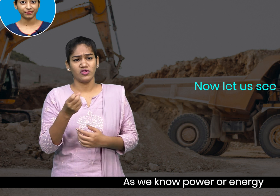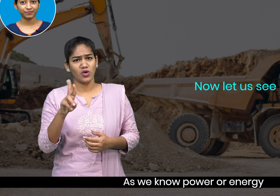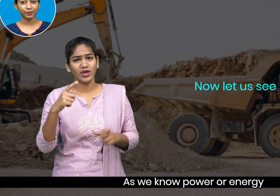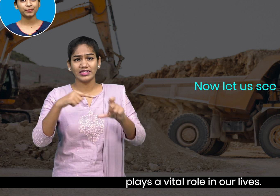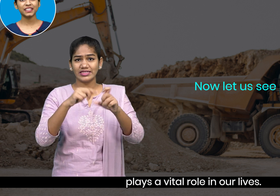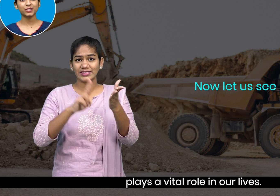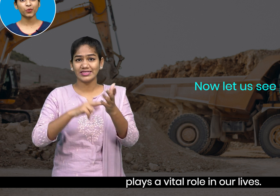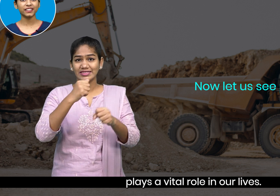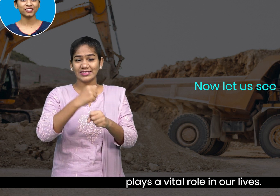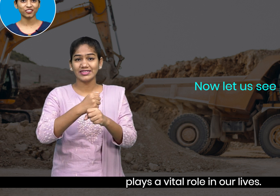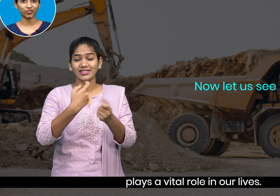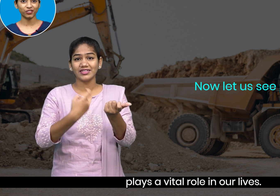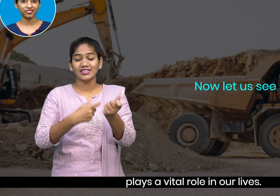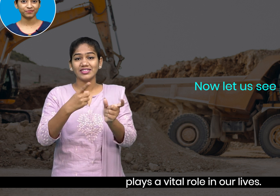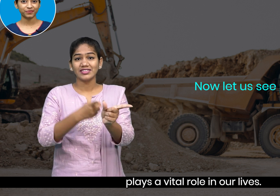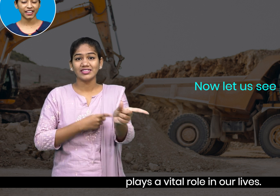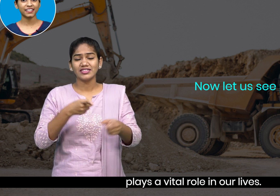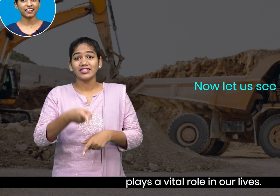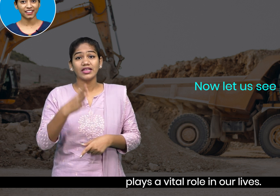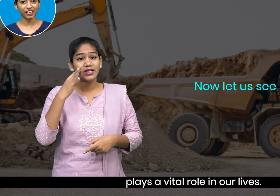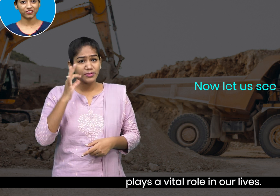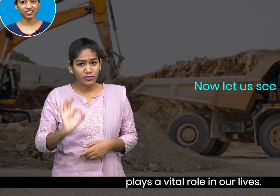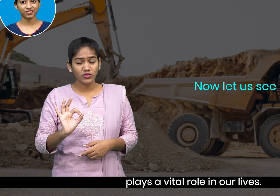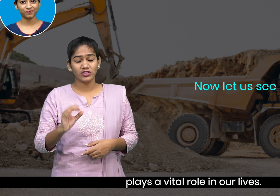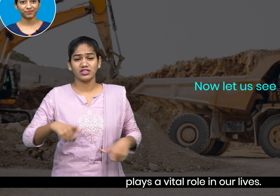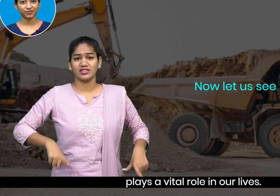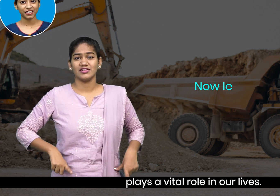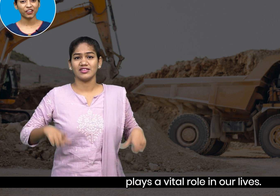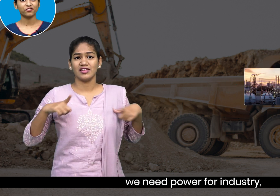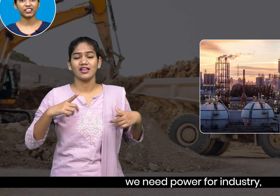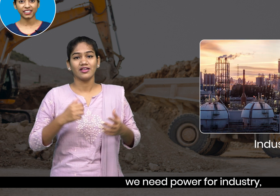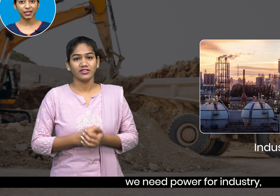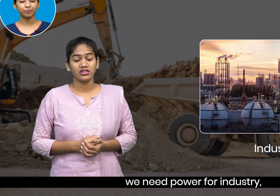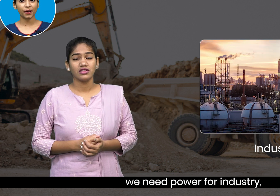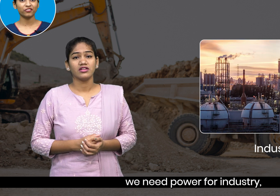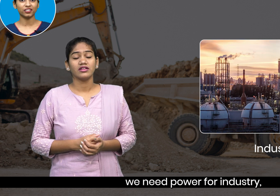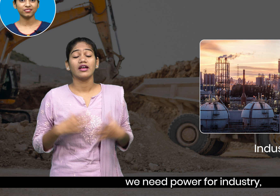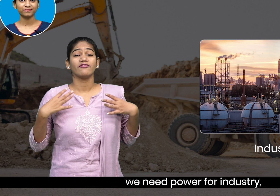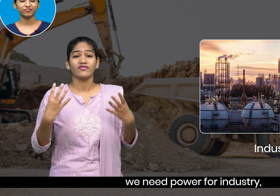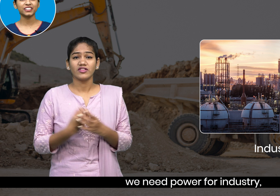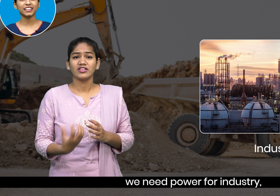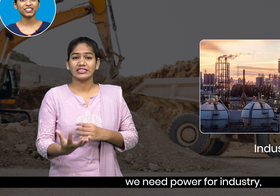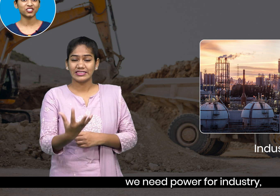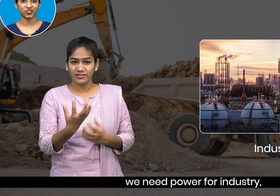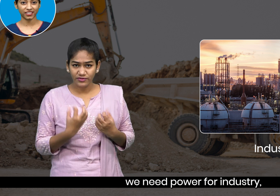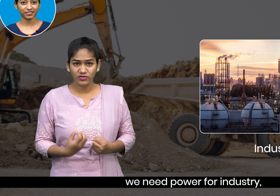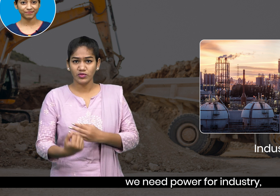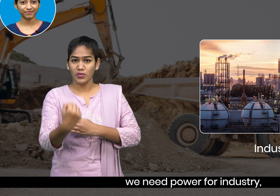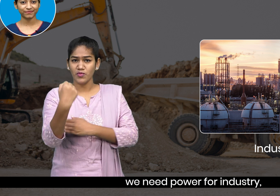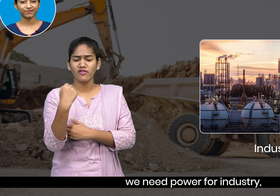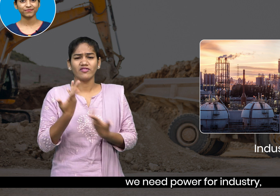energy plays a vital role in our lives. We need power for